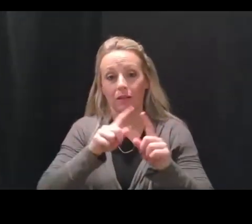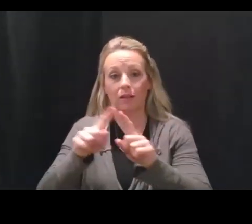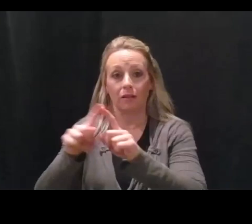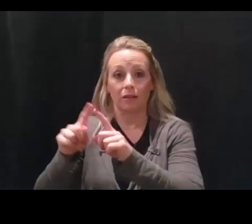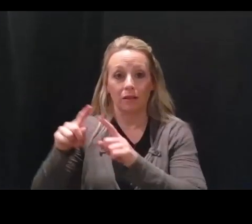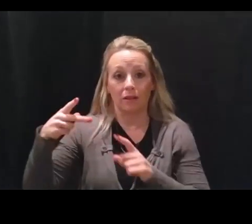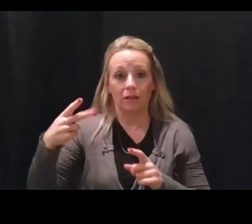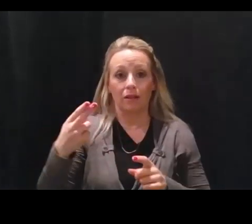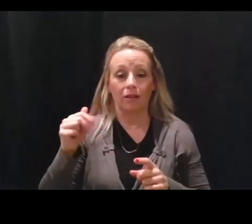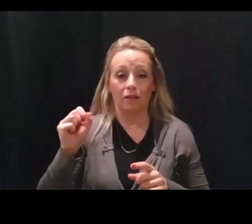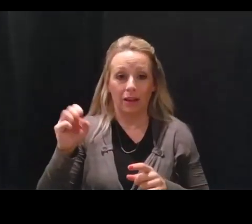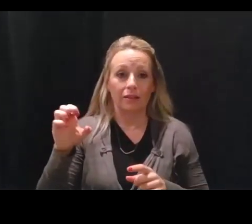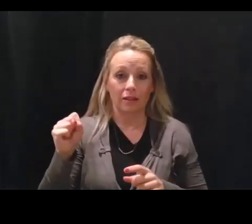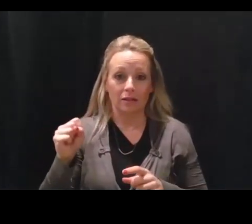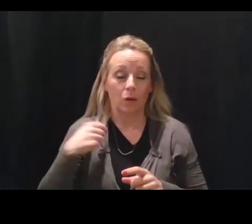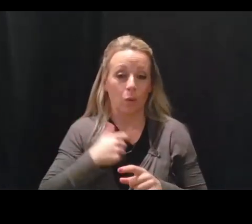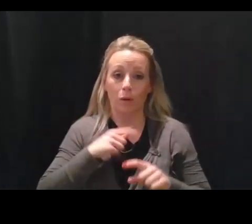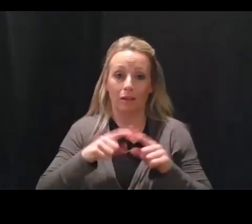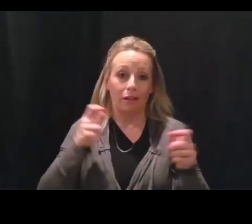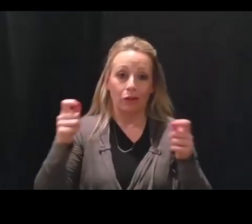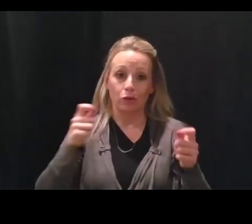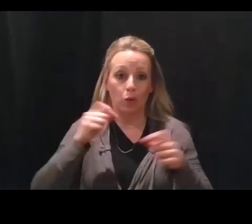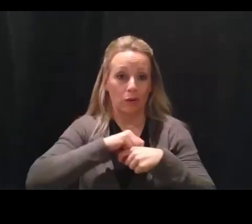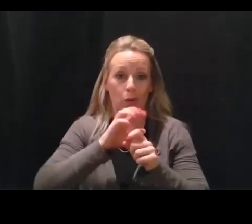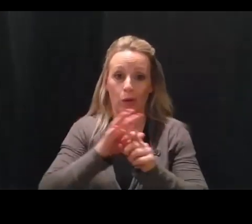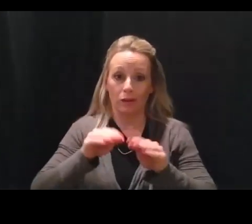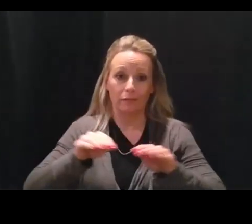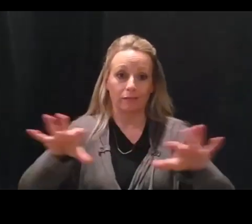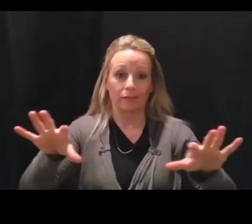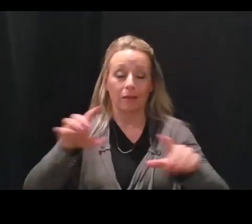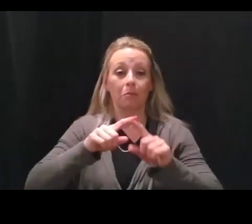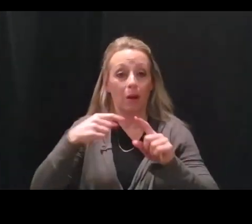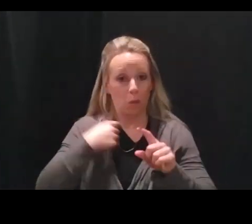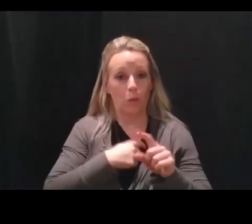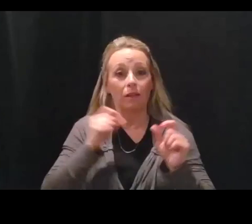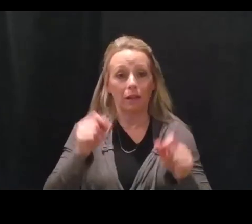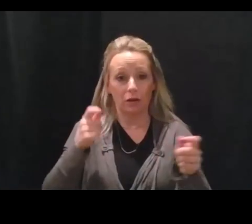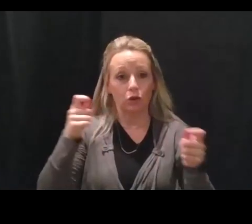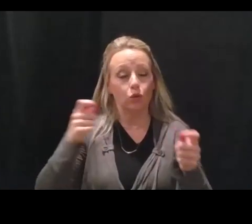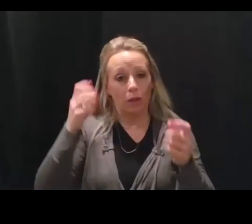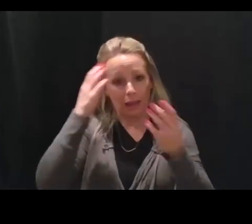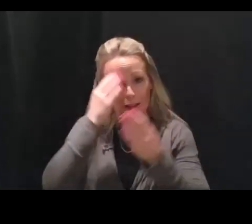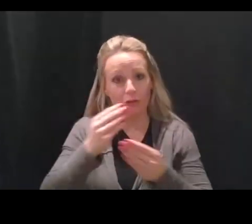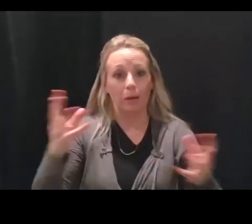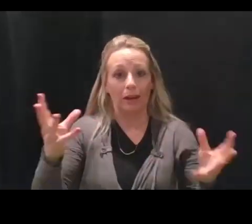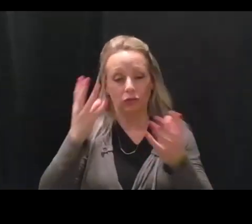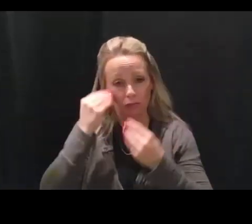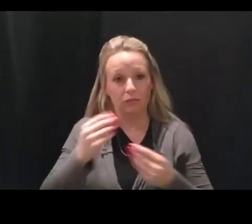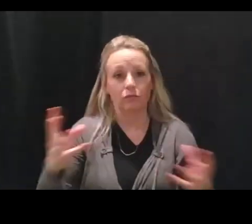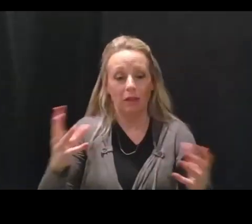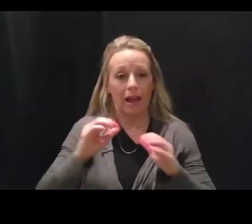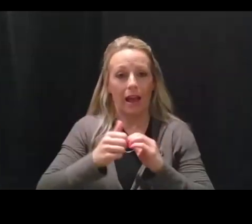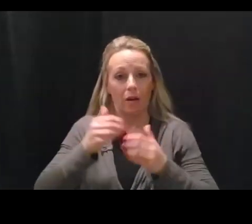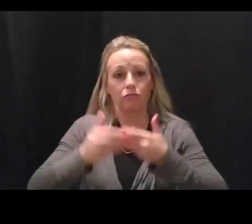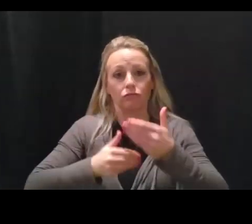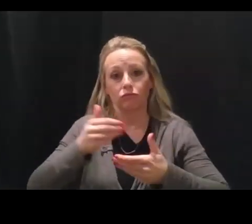can't control the supply of vaccine, we can provide information to you about how things are moving in Scott County.